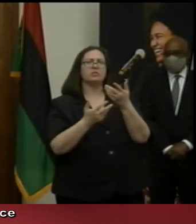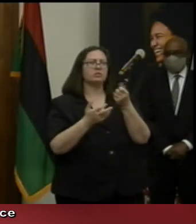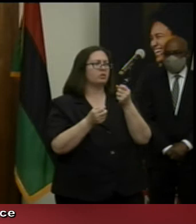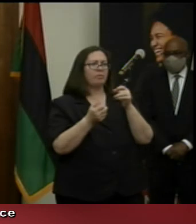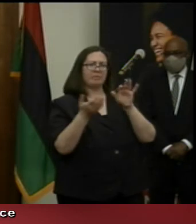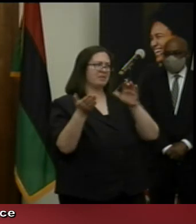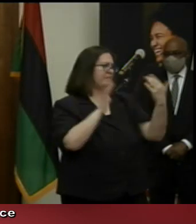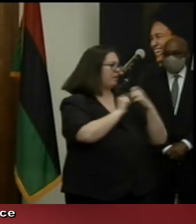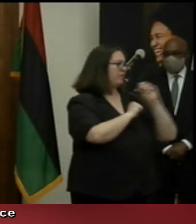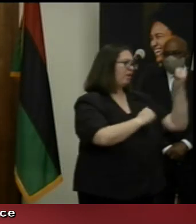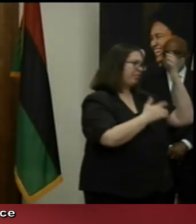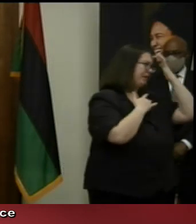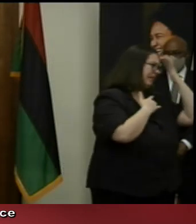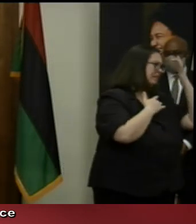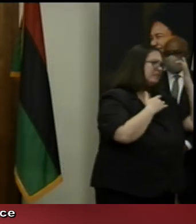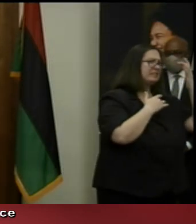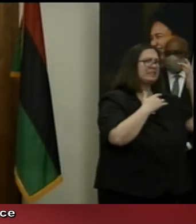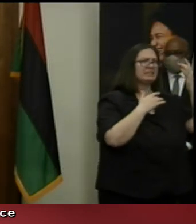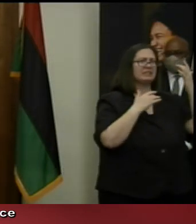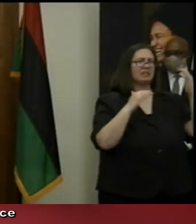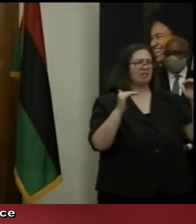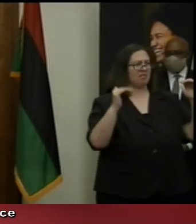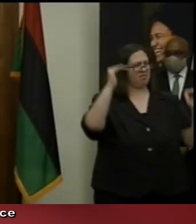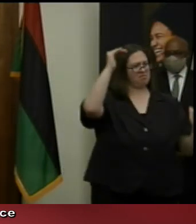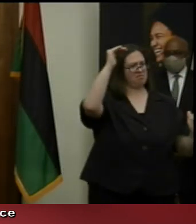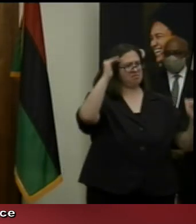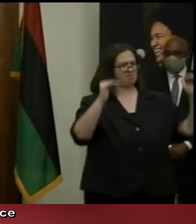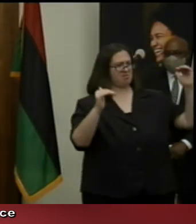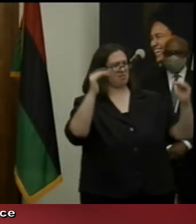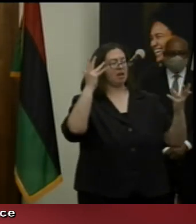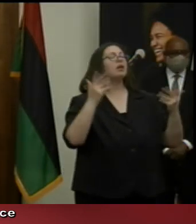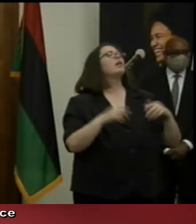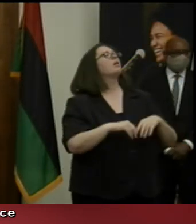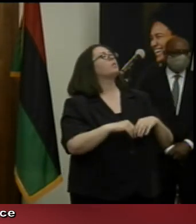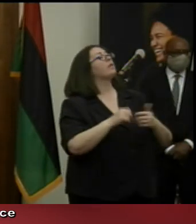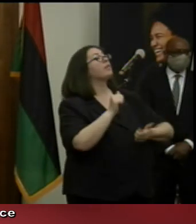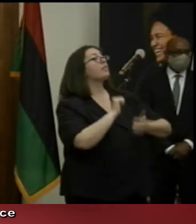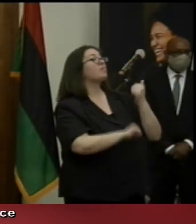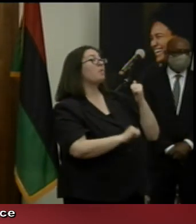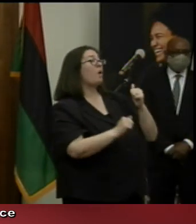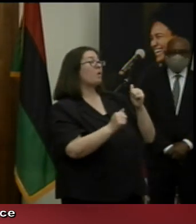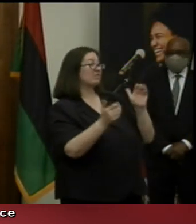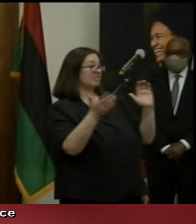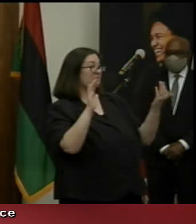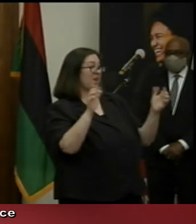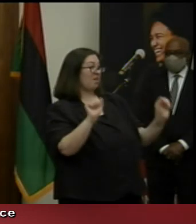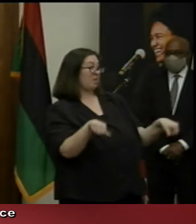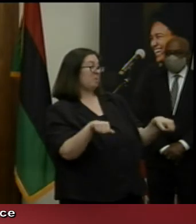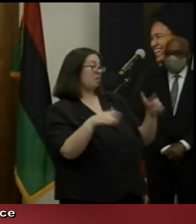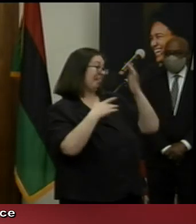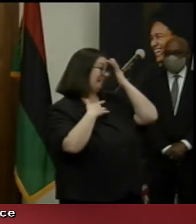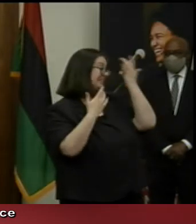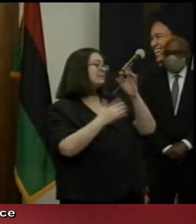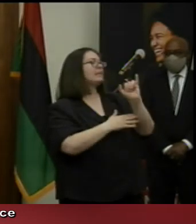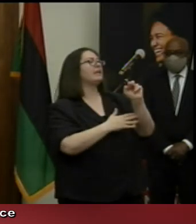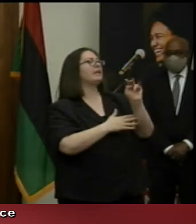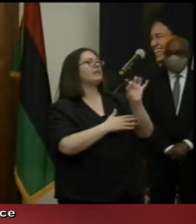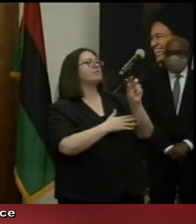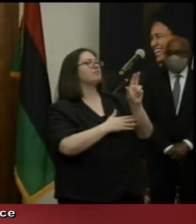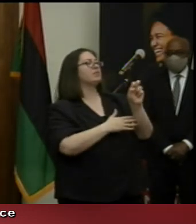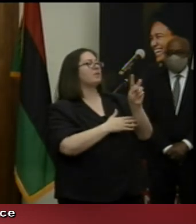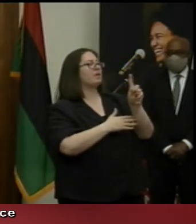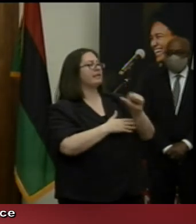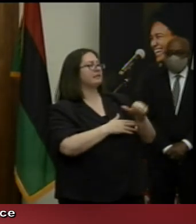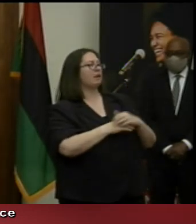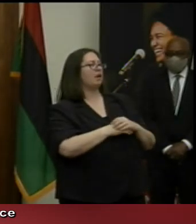close in St. Louis? So the most comparable illness will be influenza. Unfortunately, influenza, single cases of